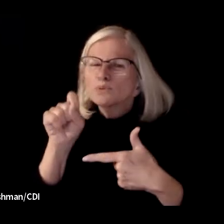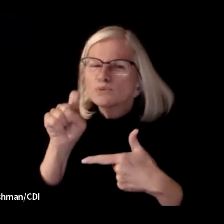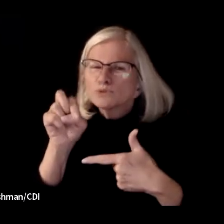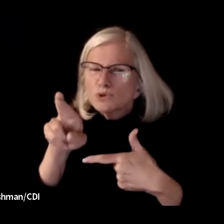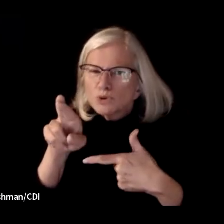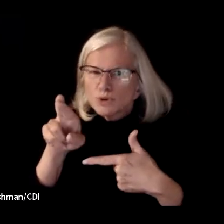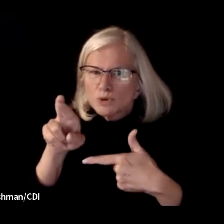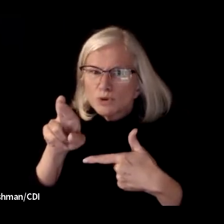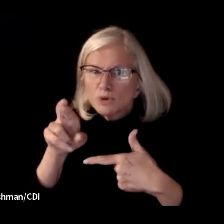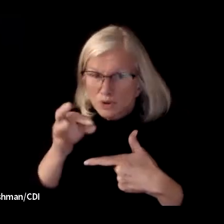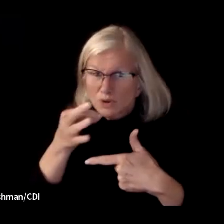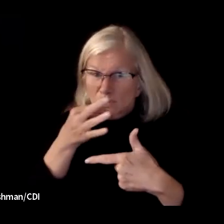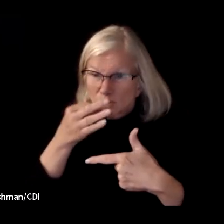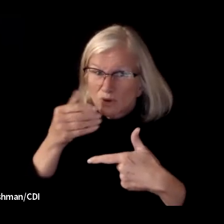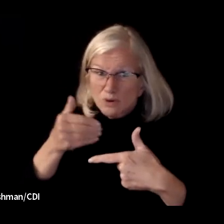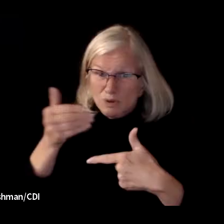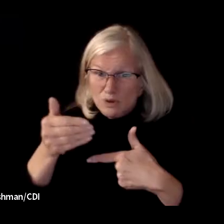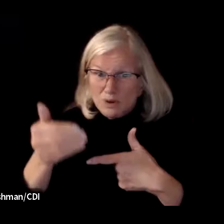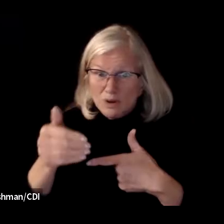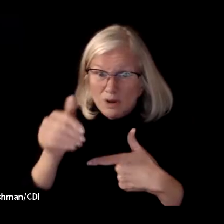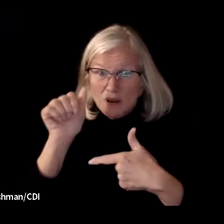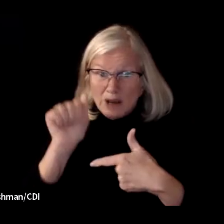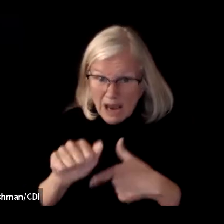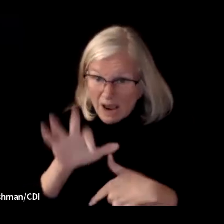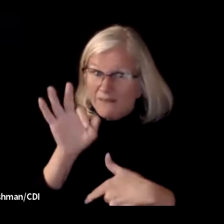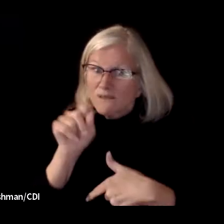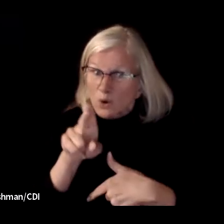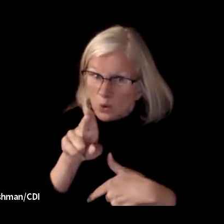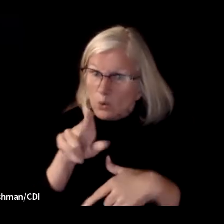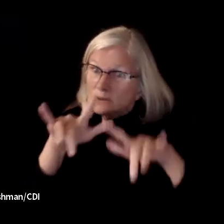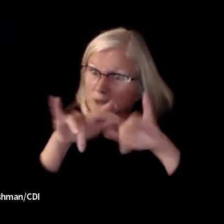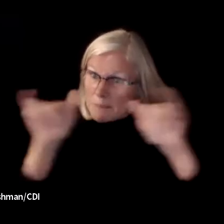advisable to get flu shots at the same time, or should you spread them out?